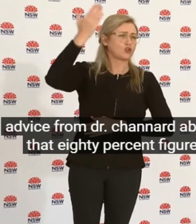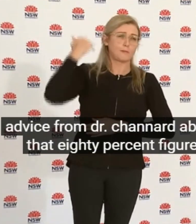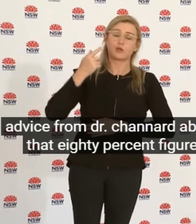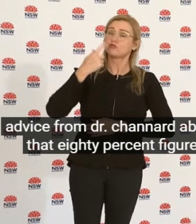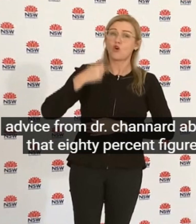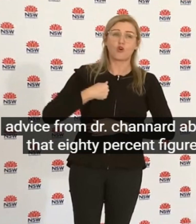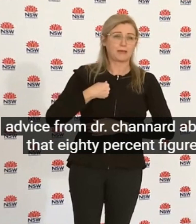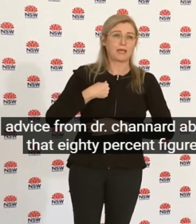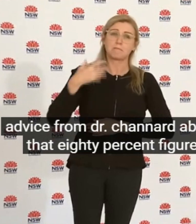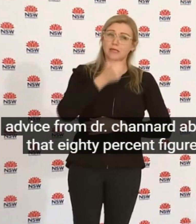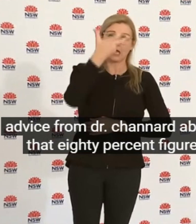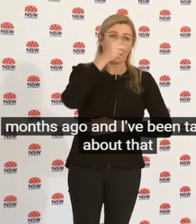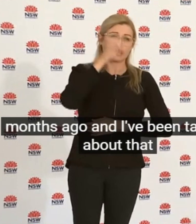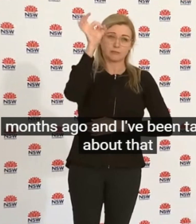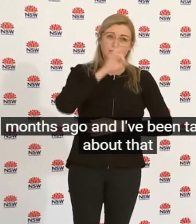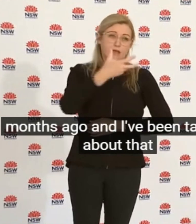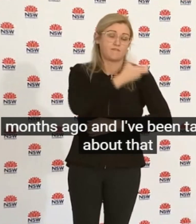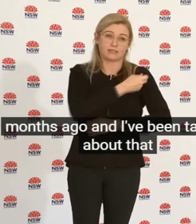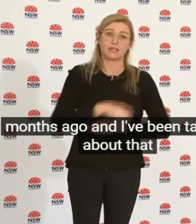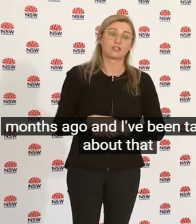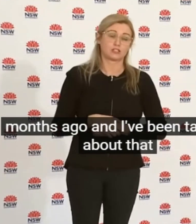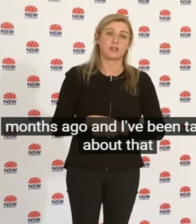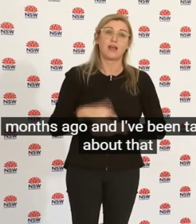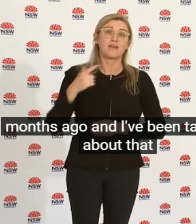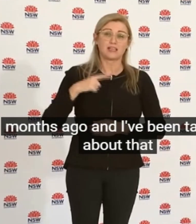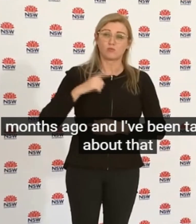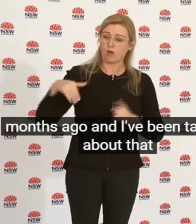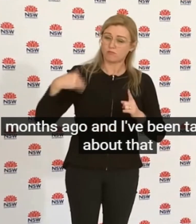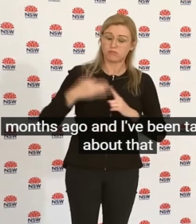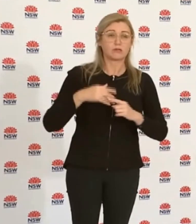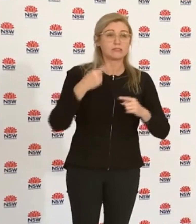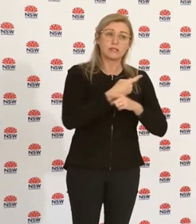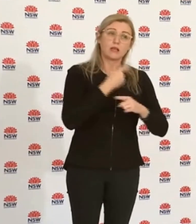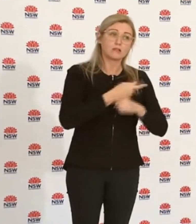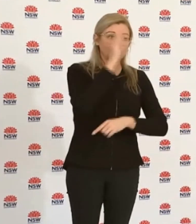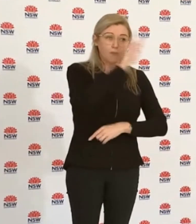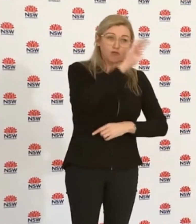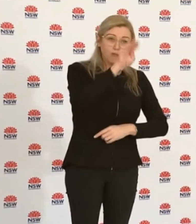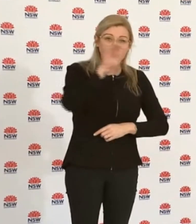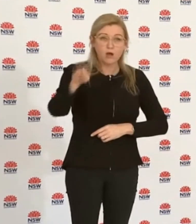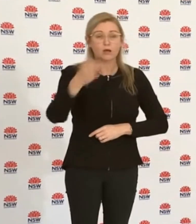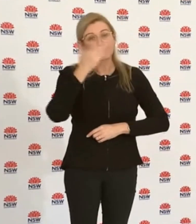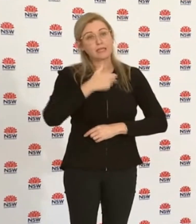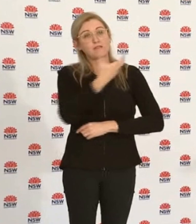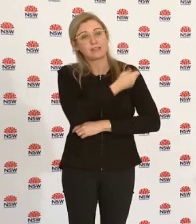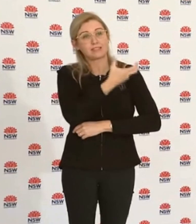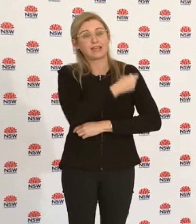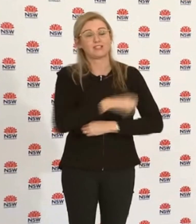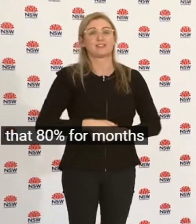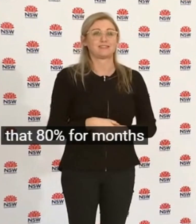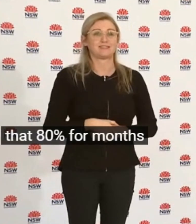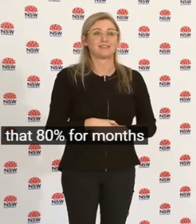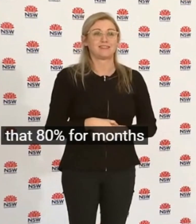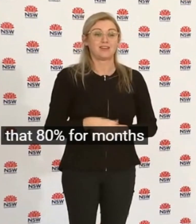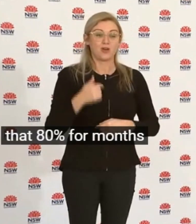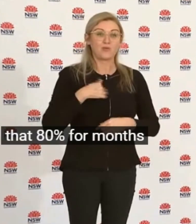And that's why I've been having a sense of urgency about vaccines, because you can tell we're lagging a bit because we've been protected in Australia, but you can see what's happening around the rest of the